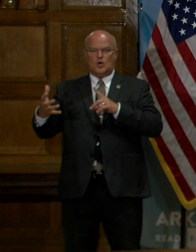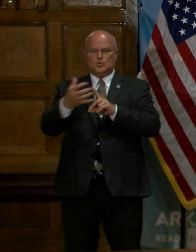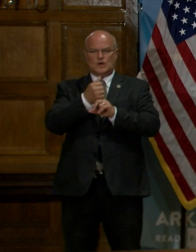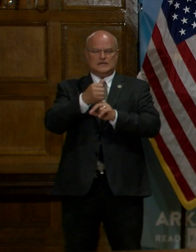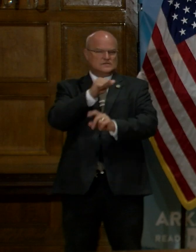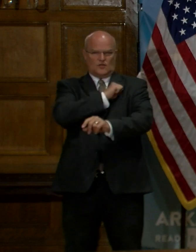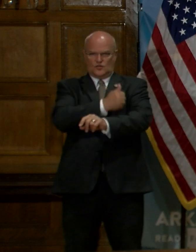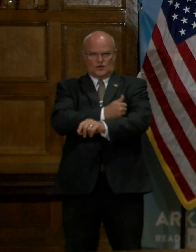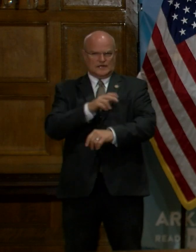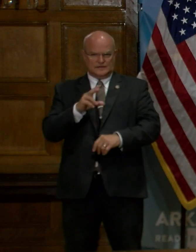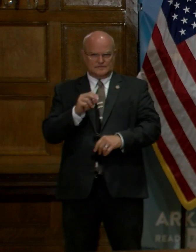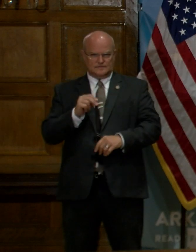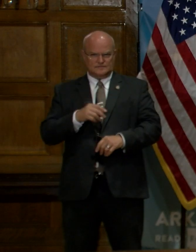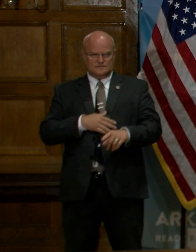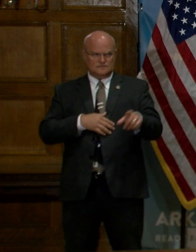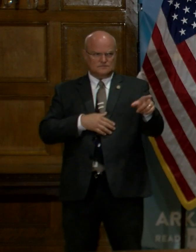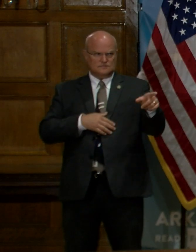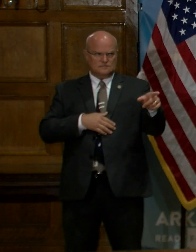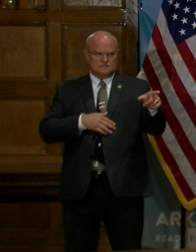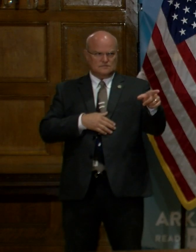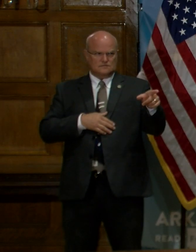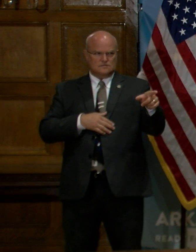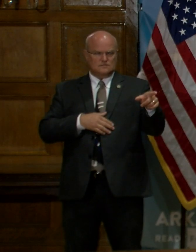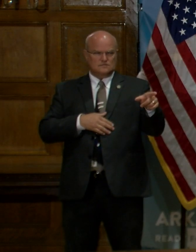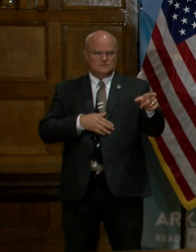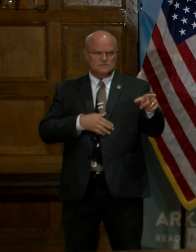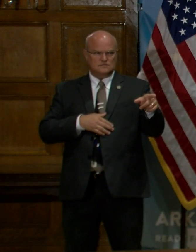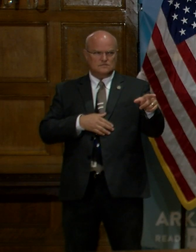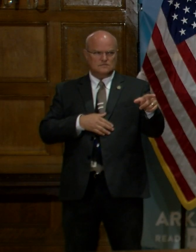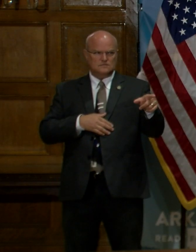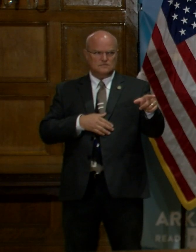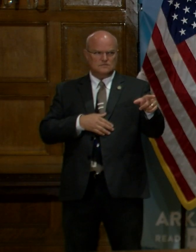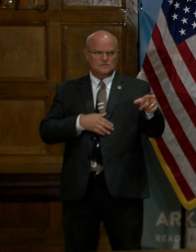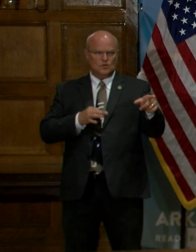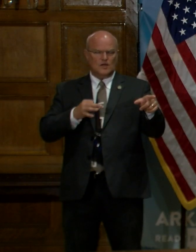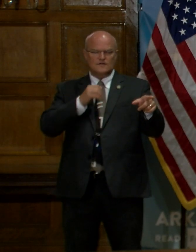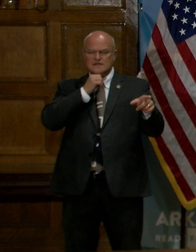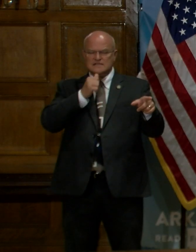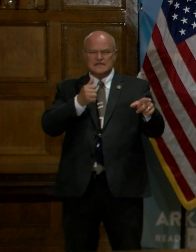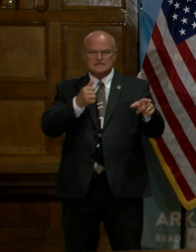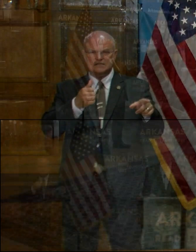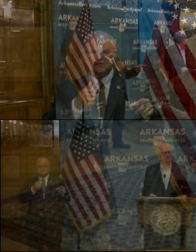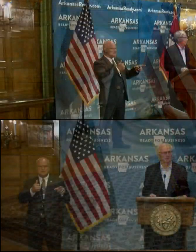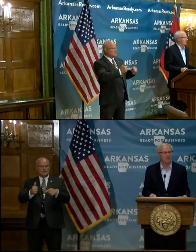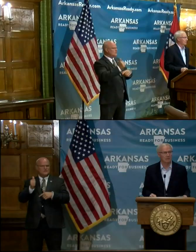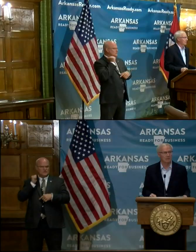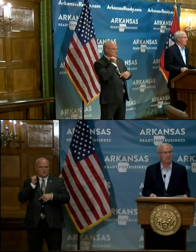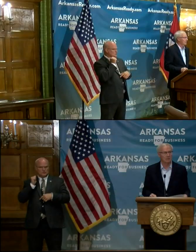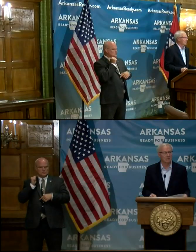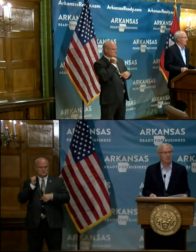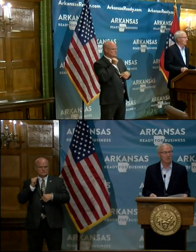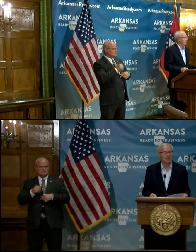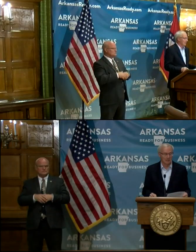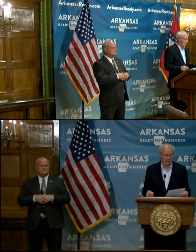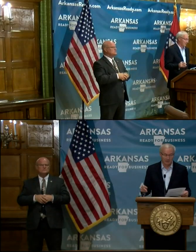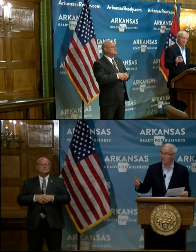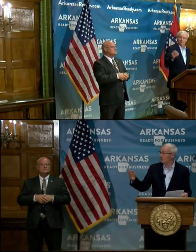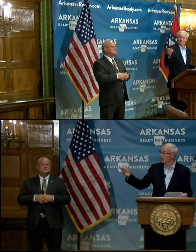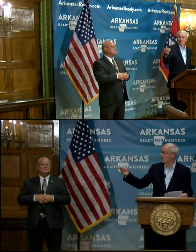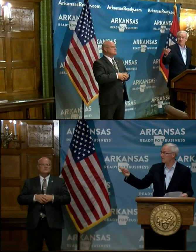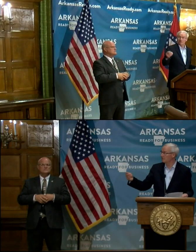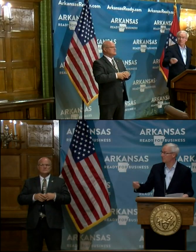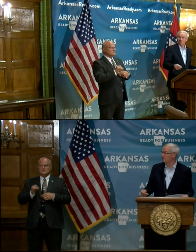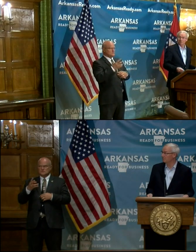authority. What if the citizen doesn't want to enforce that ordinance on their property? All